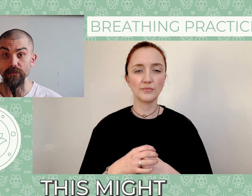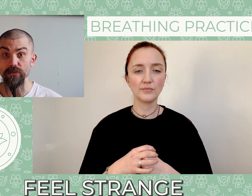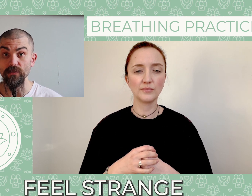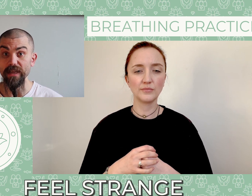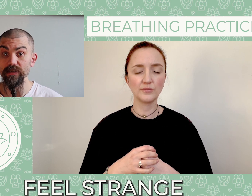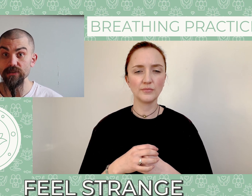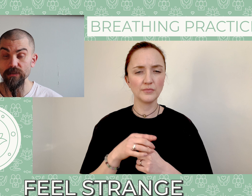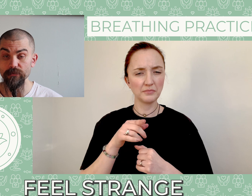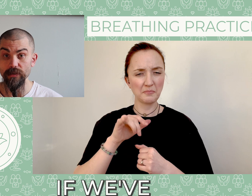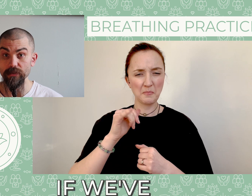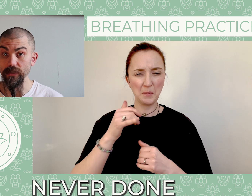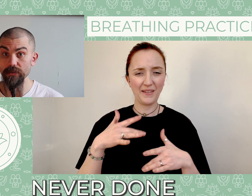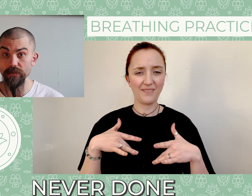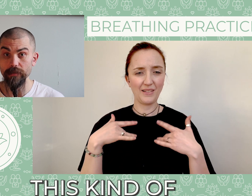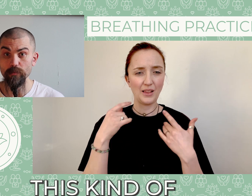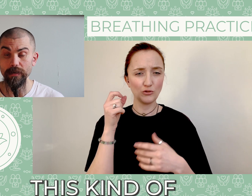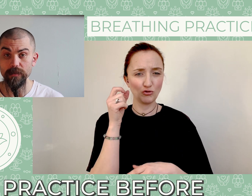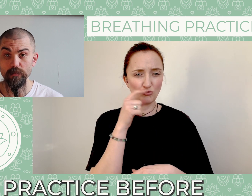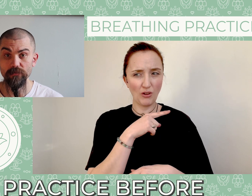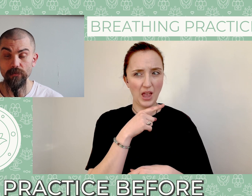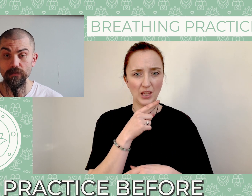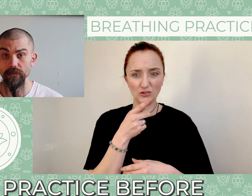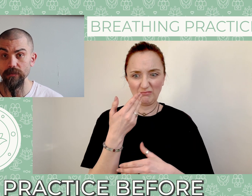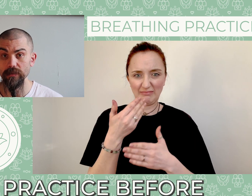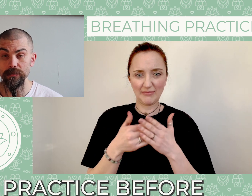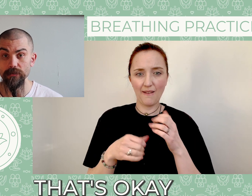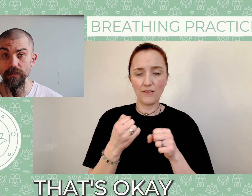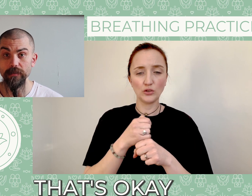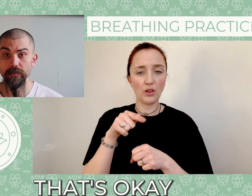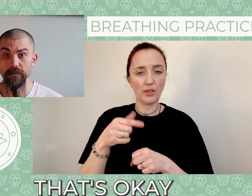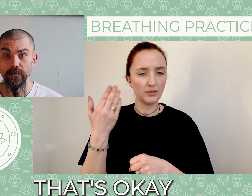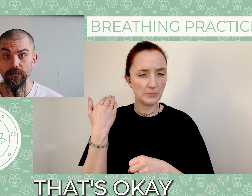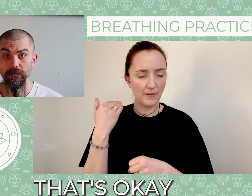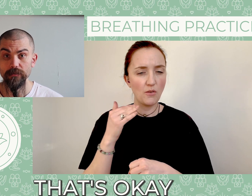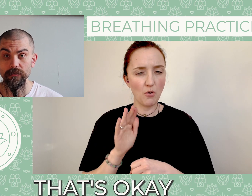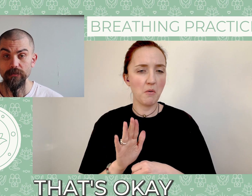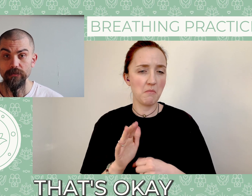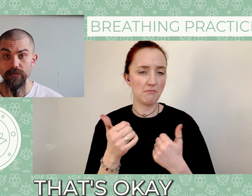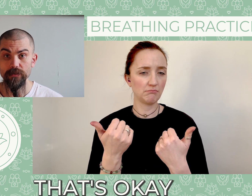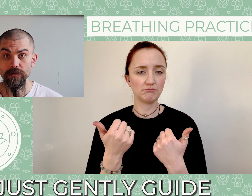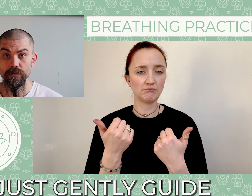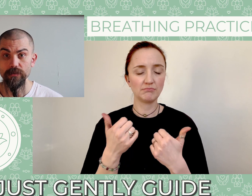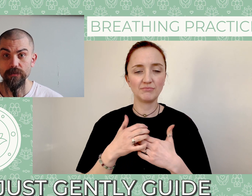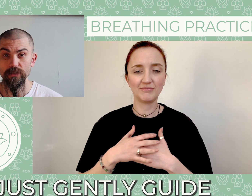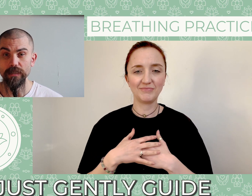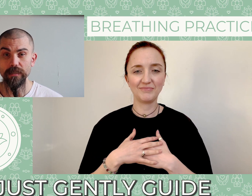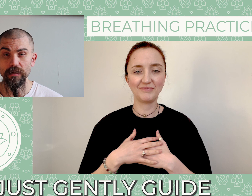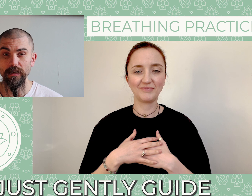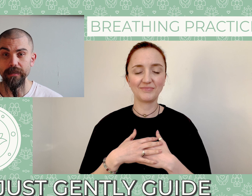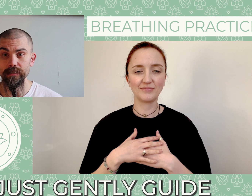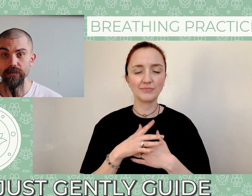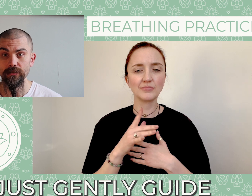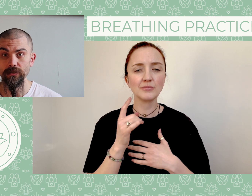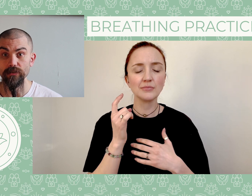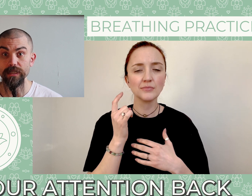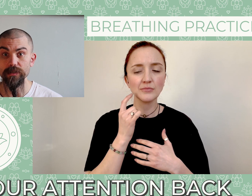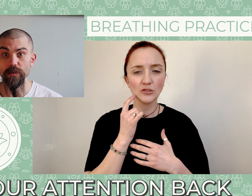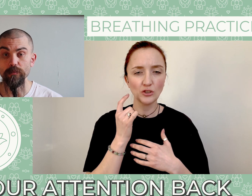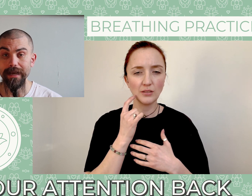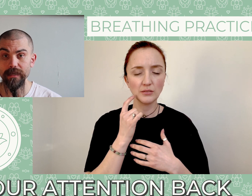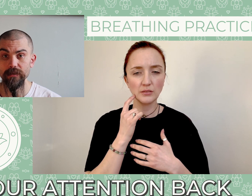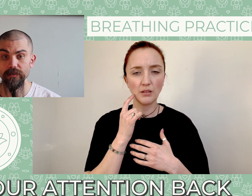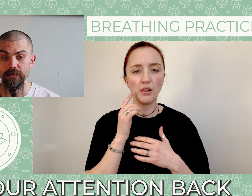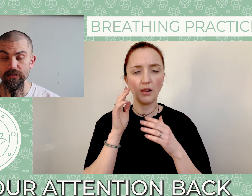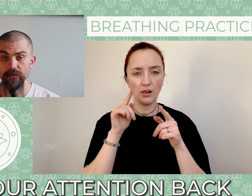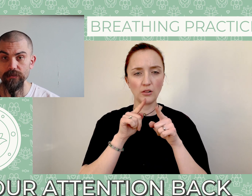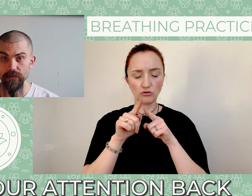And this might feel strange if we've never done this kind of practice before. That's okay. Just gently guide your